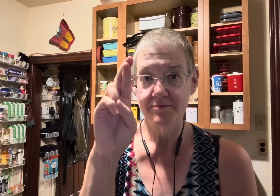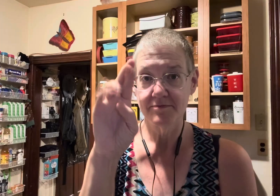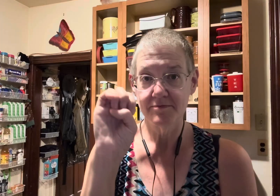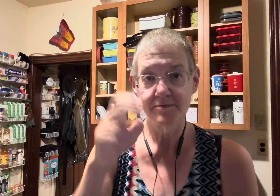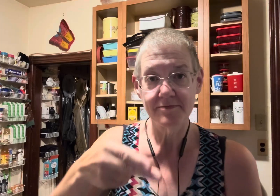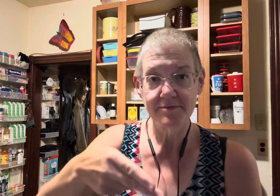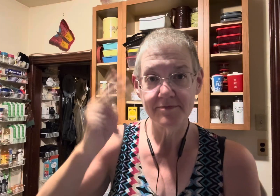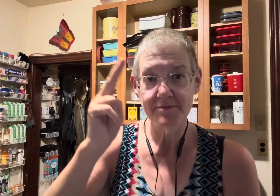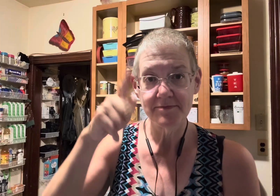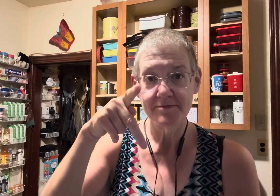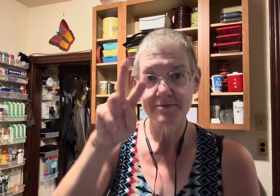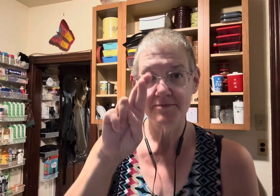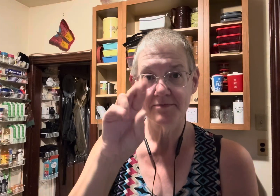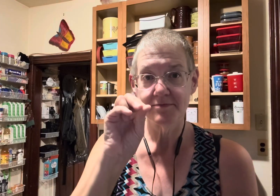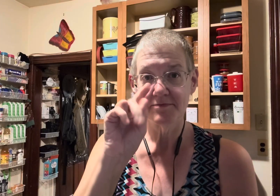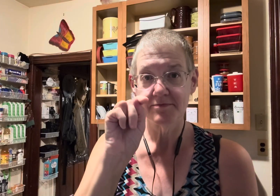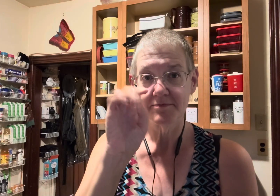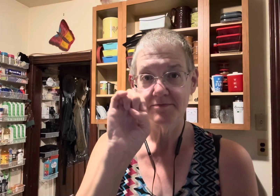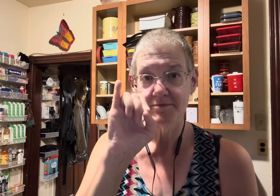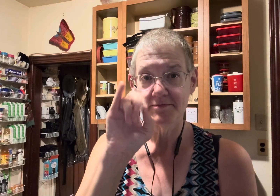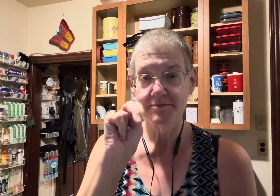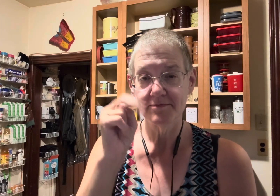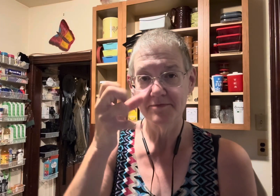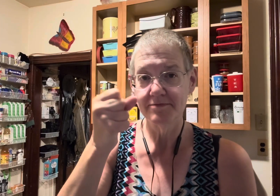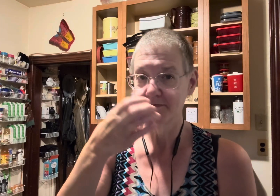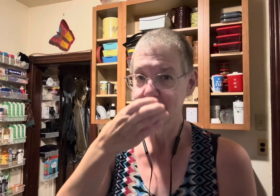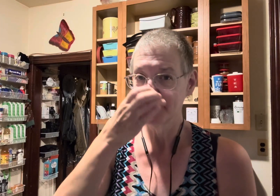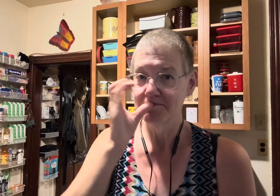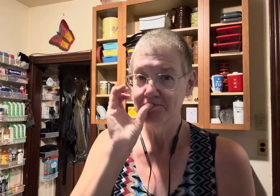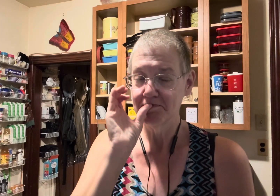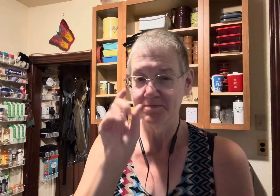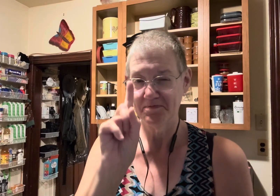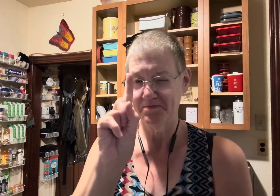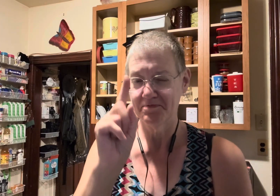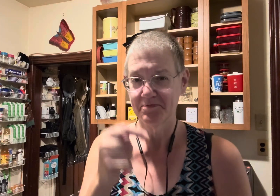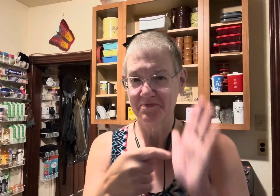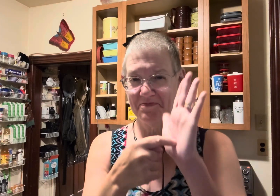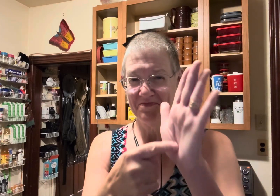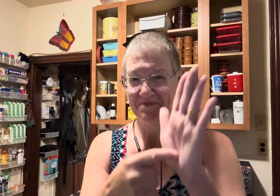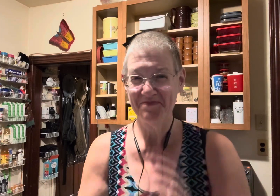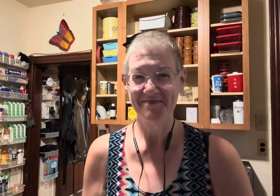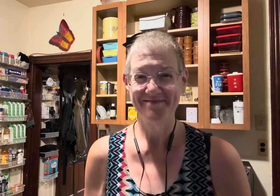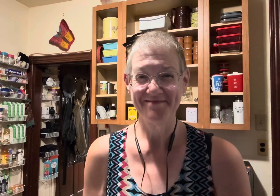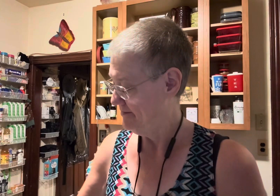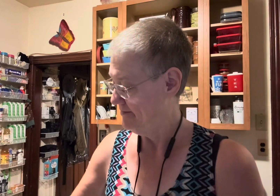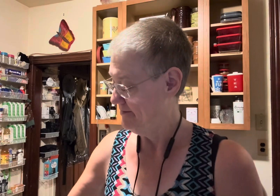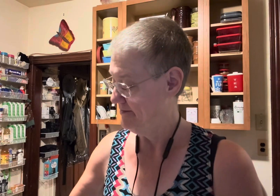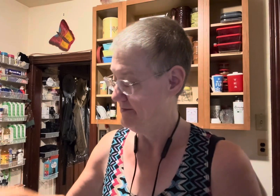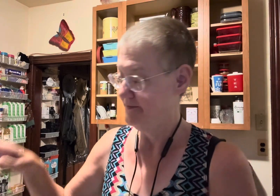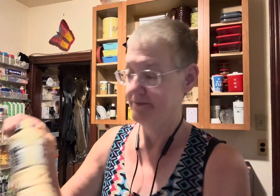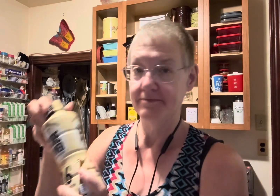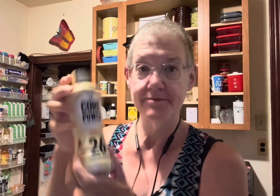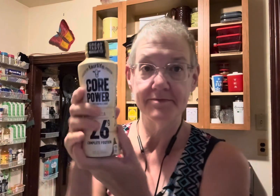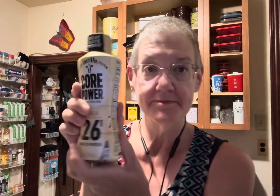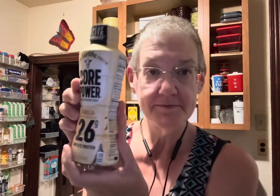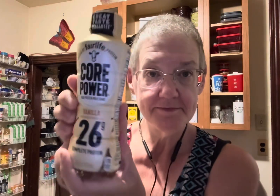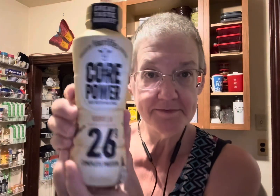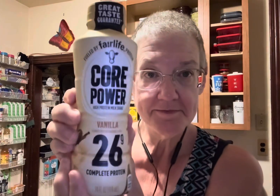carb and 4 ounces of high protein milk. Let me show you the bottle. Here it